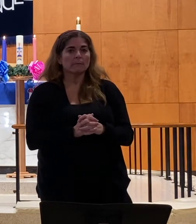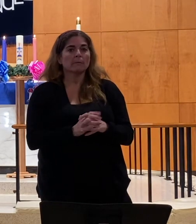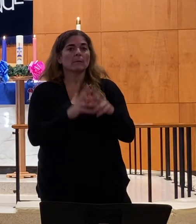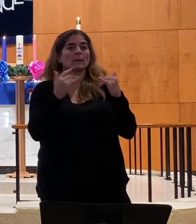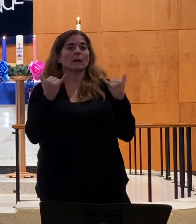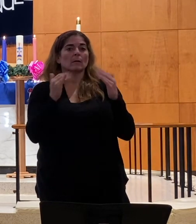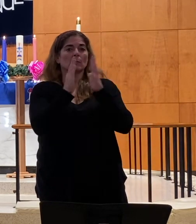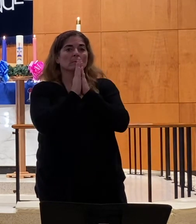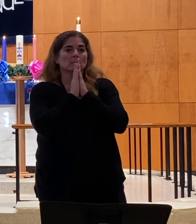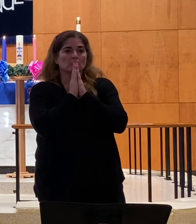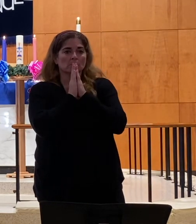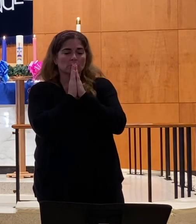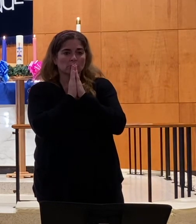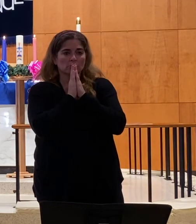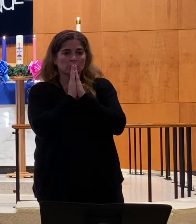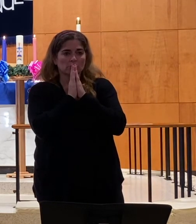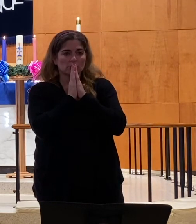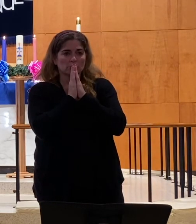pray.